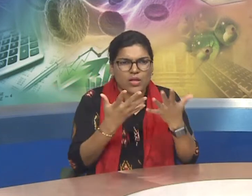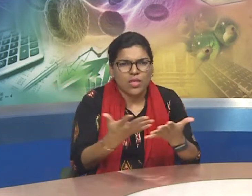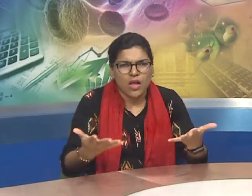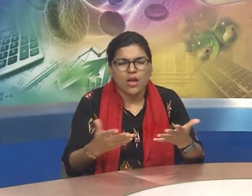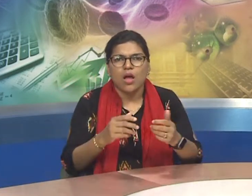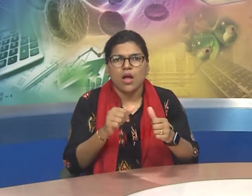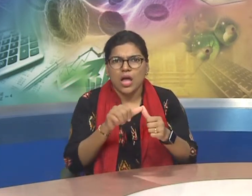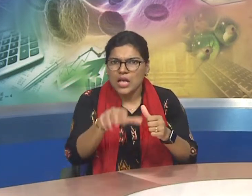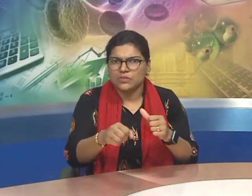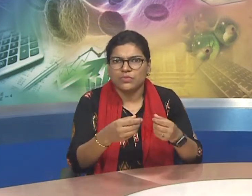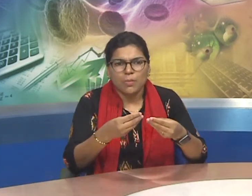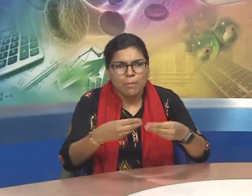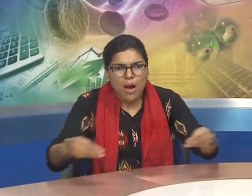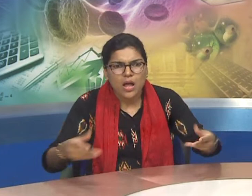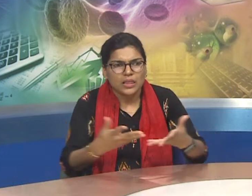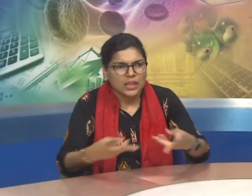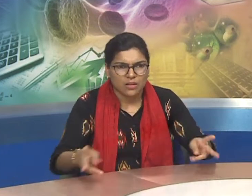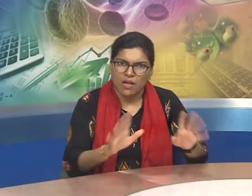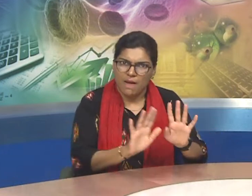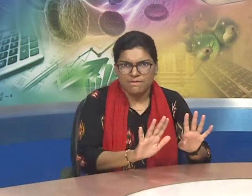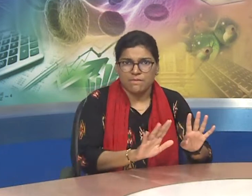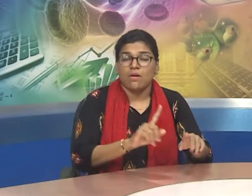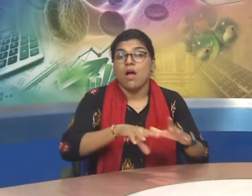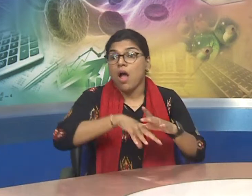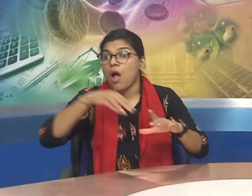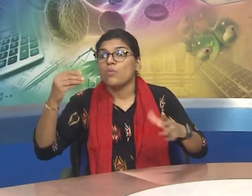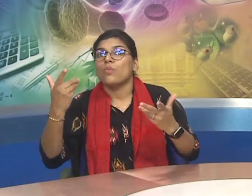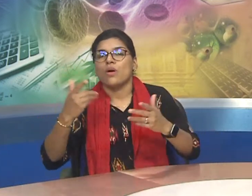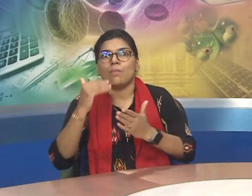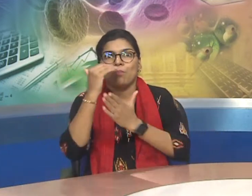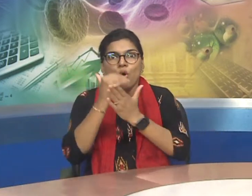inside or outside of library.